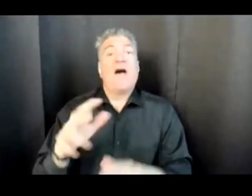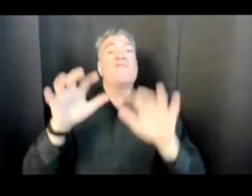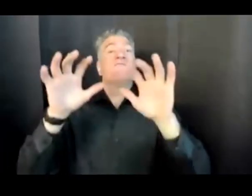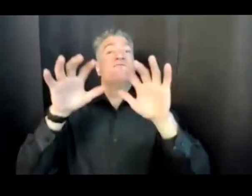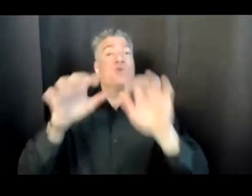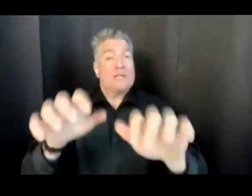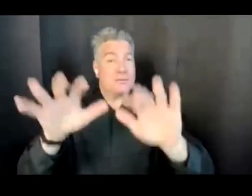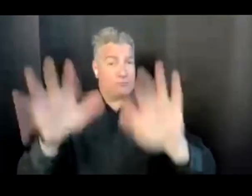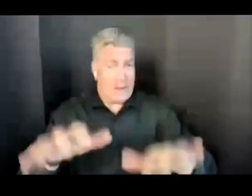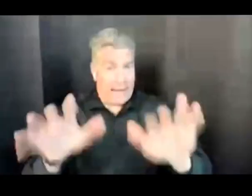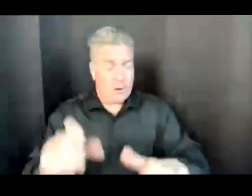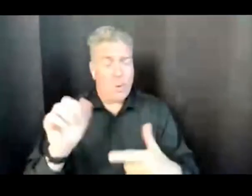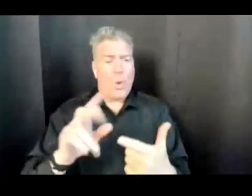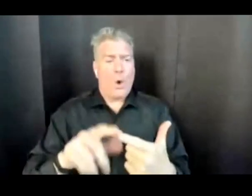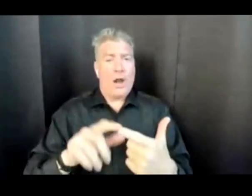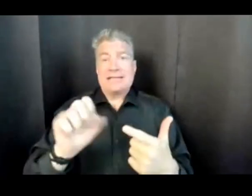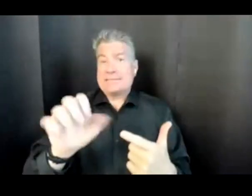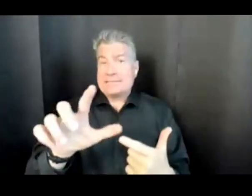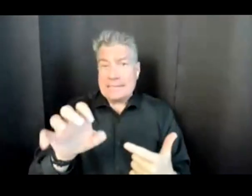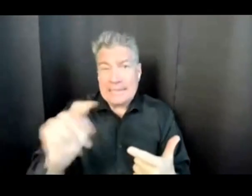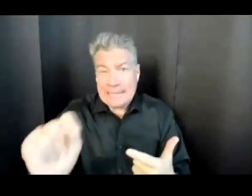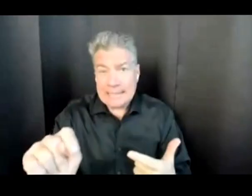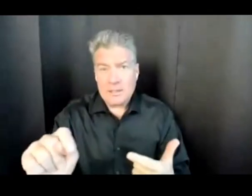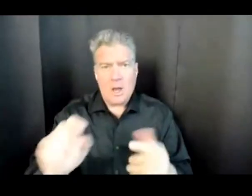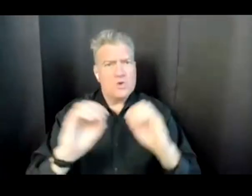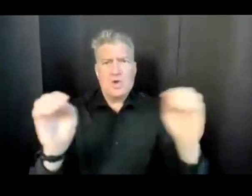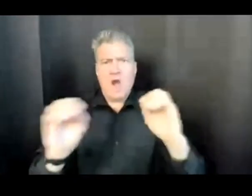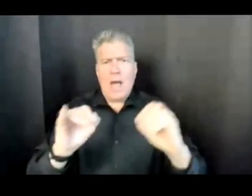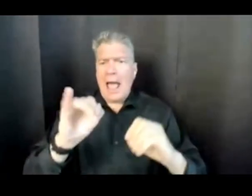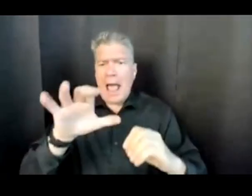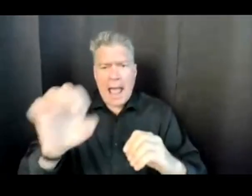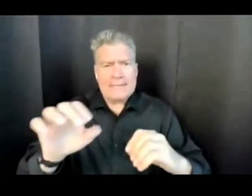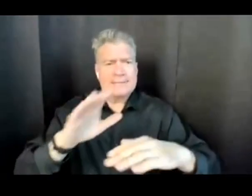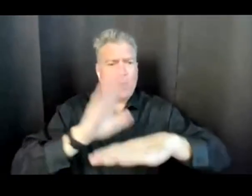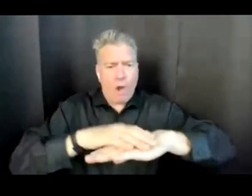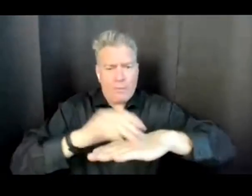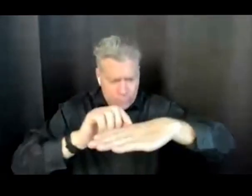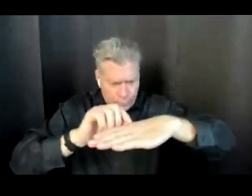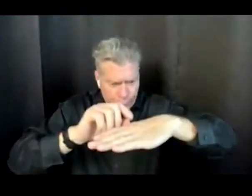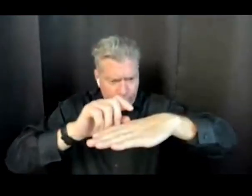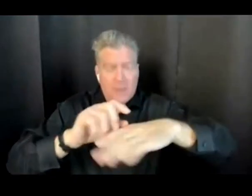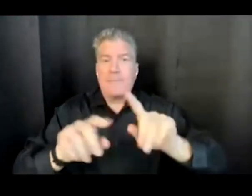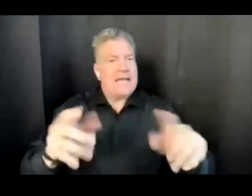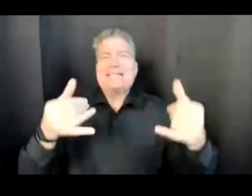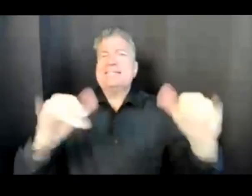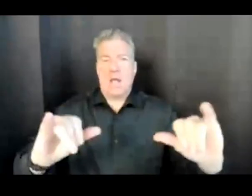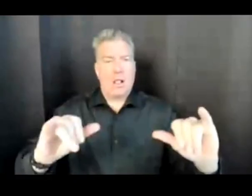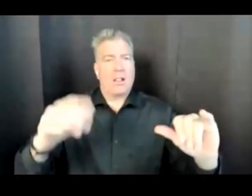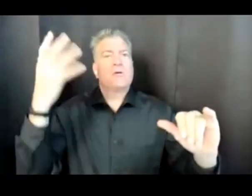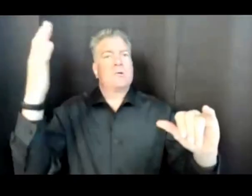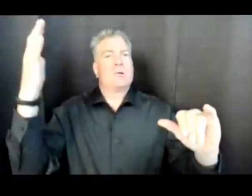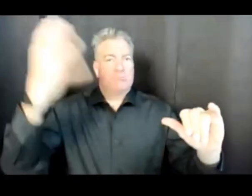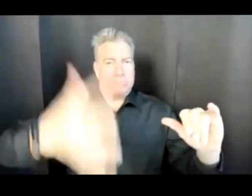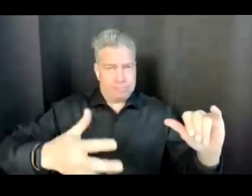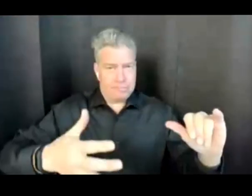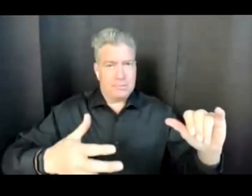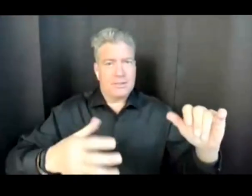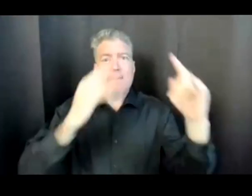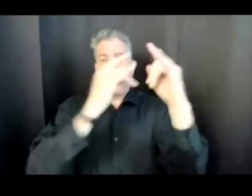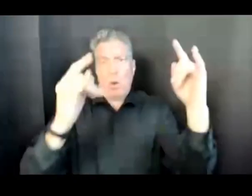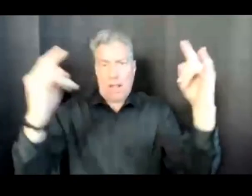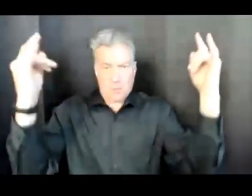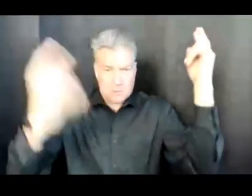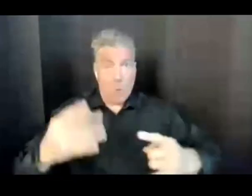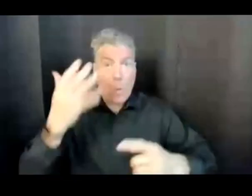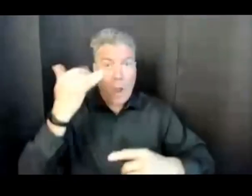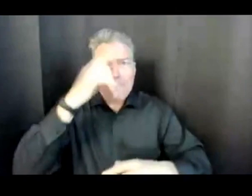precip or any ice form, you could still see down trees and power lines this evening because the ground is saturated. We have the